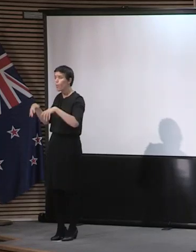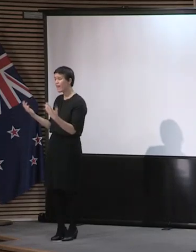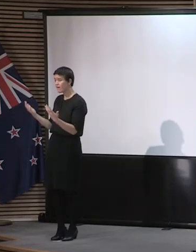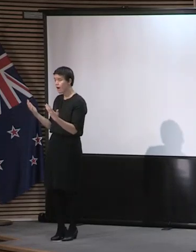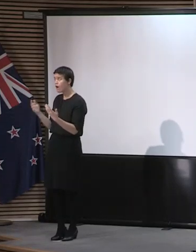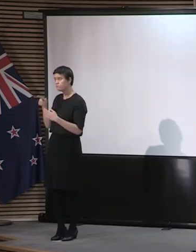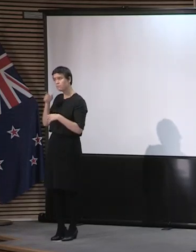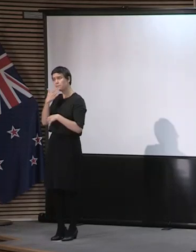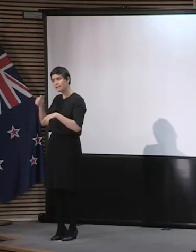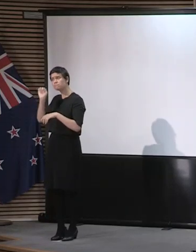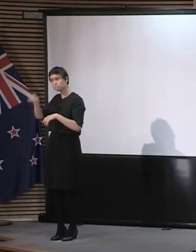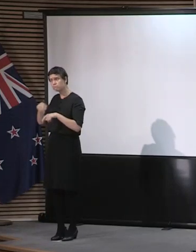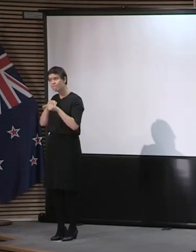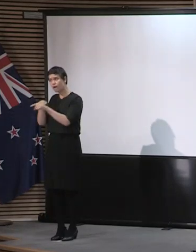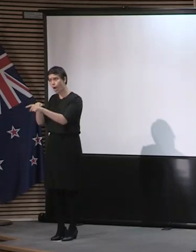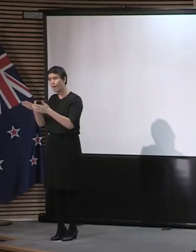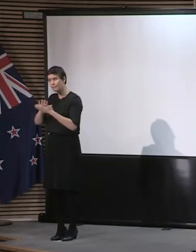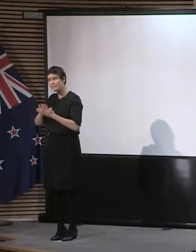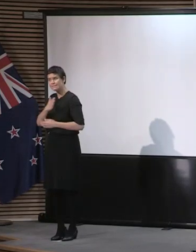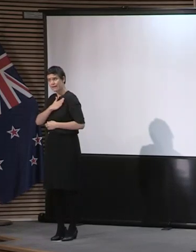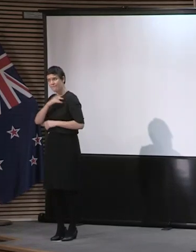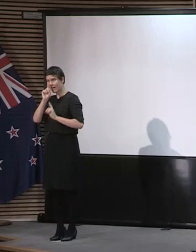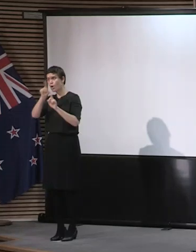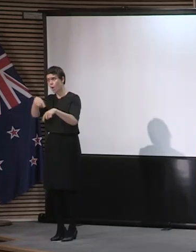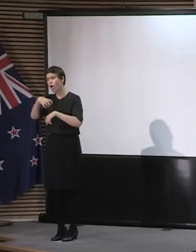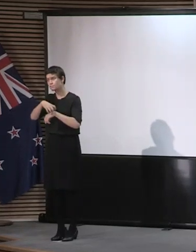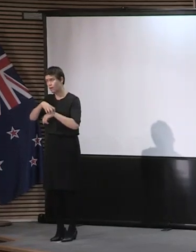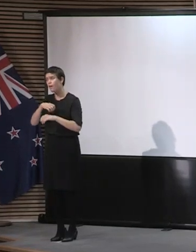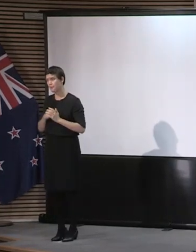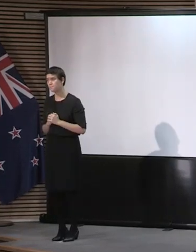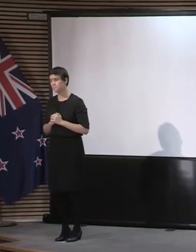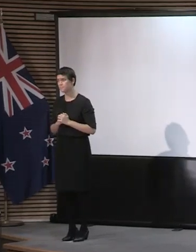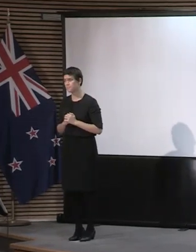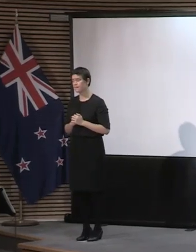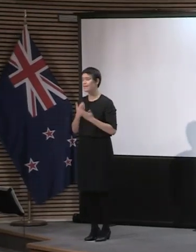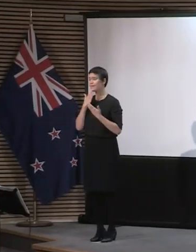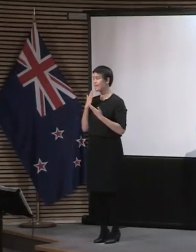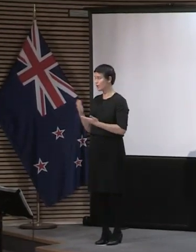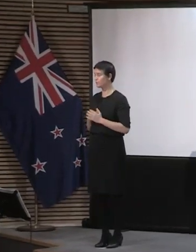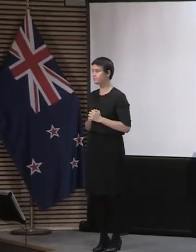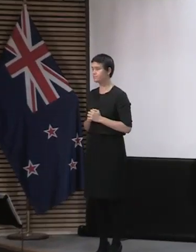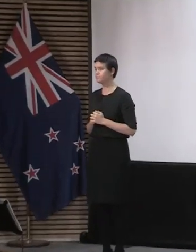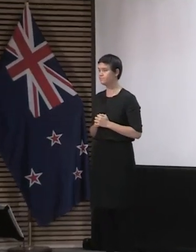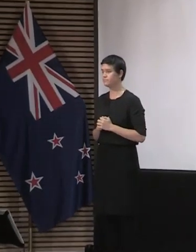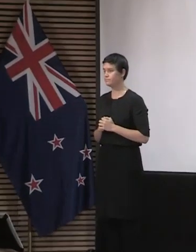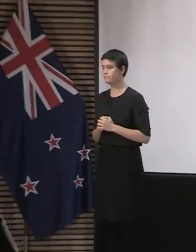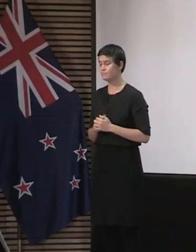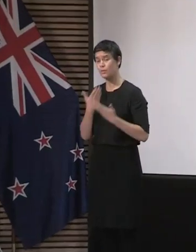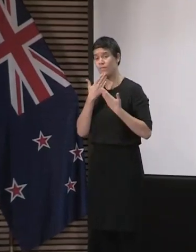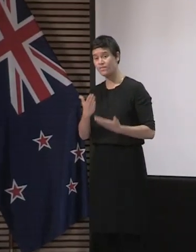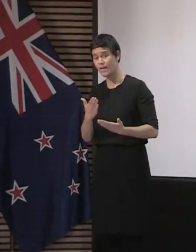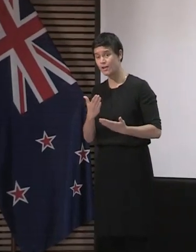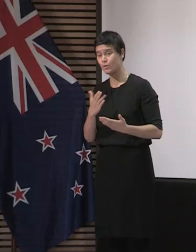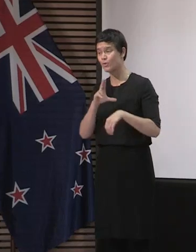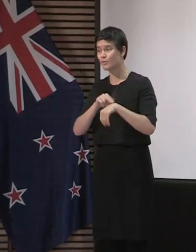mind including those of patients, families and of course staff. Thank you Prime Minister. Thank you Dr Bloomfield. We are now 11